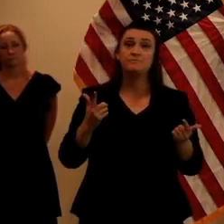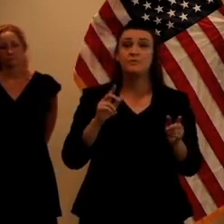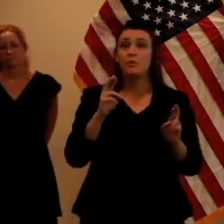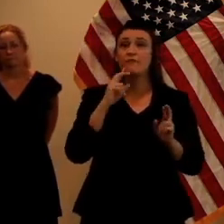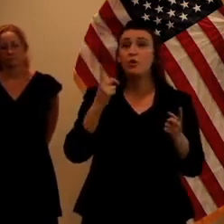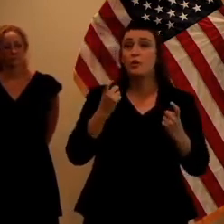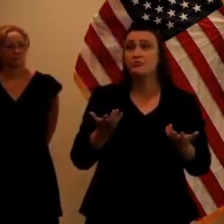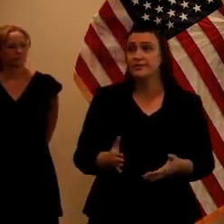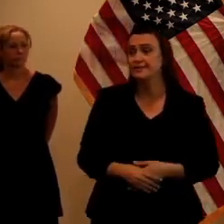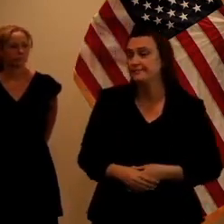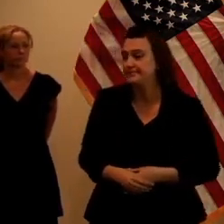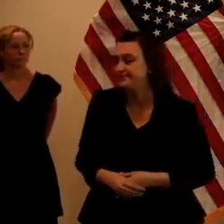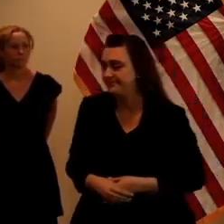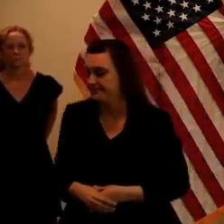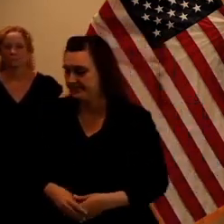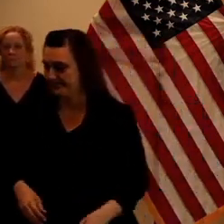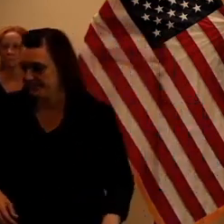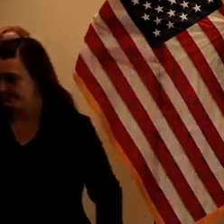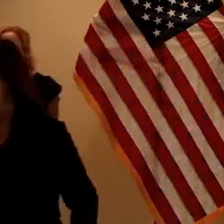questions.